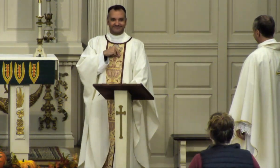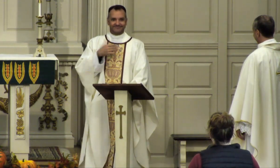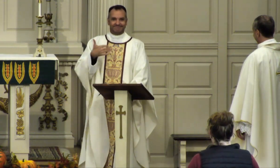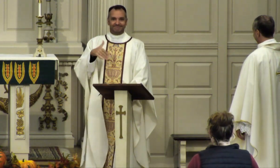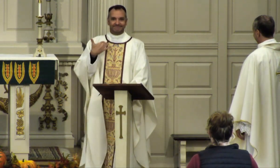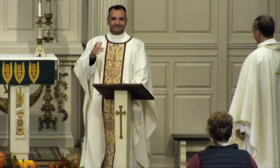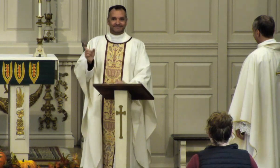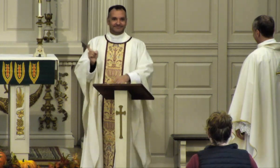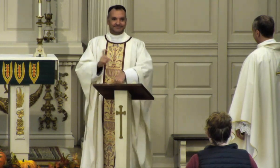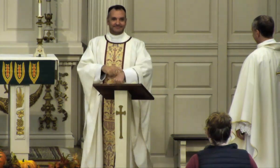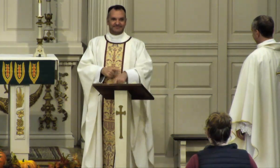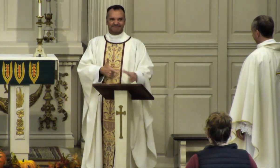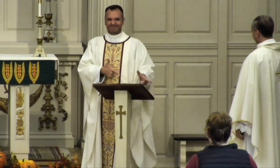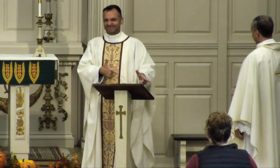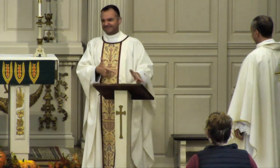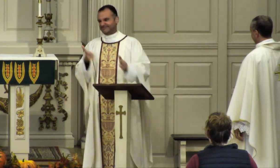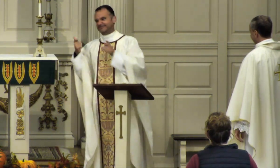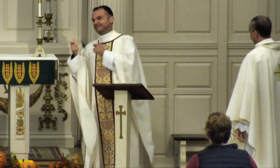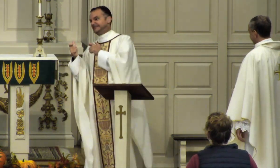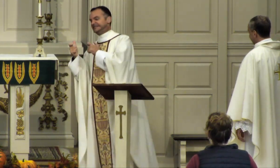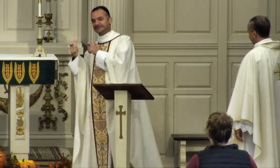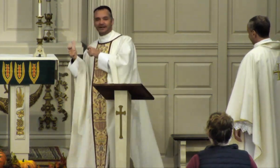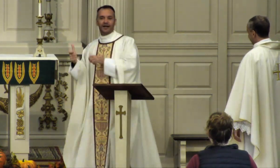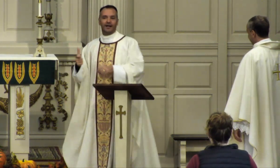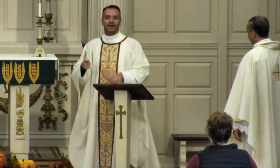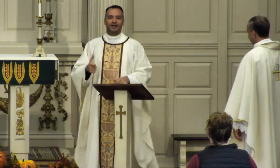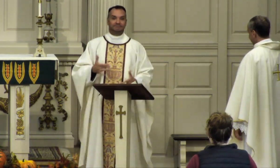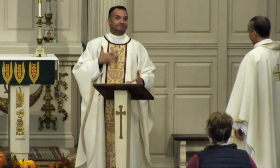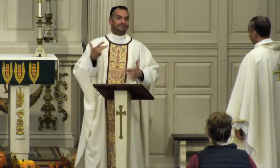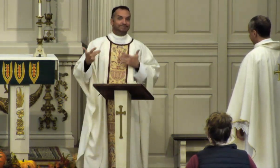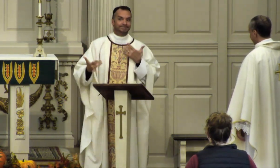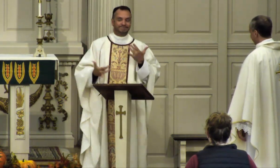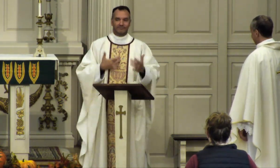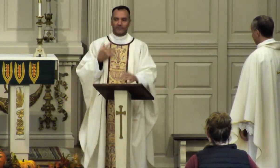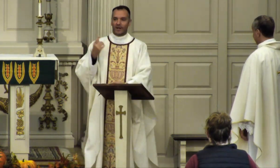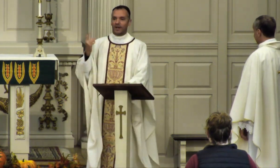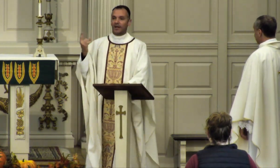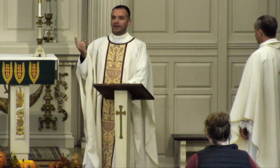I know it's a week before Thanksgiving. Time really does fly.